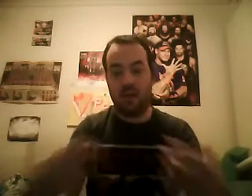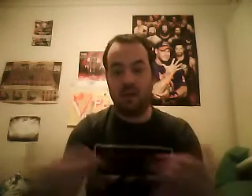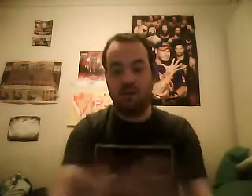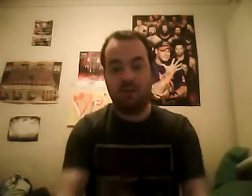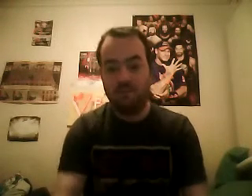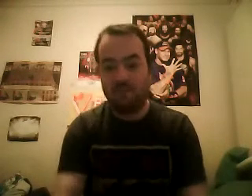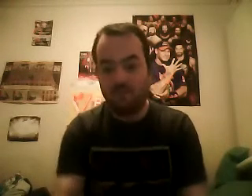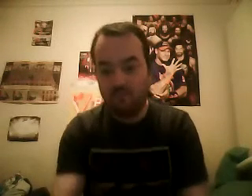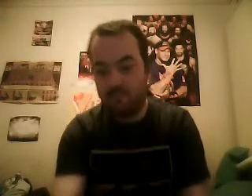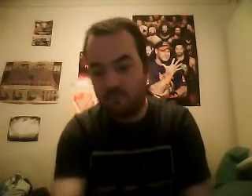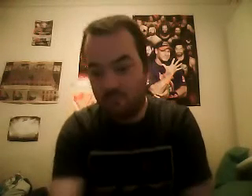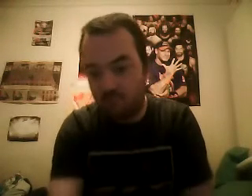And